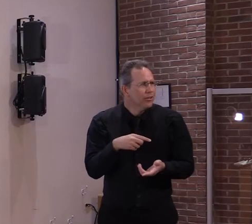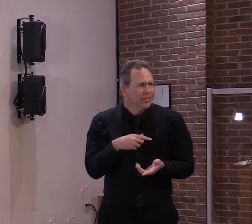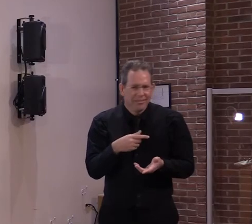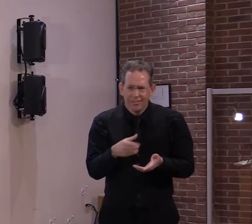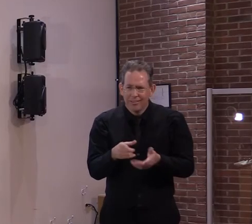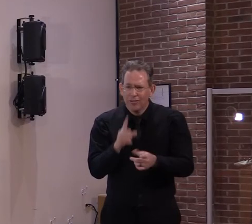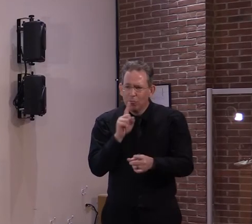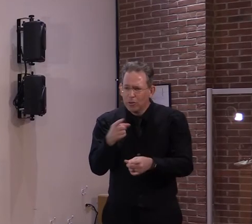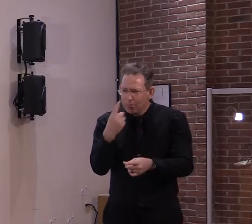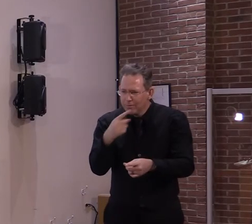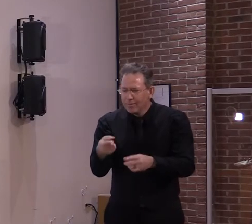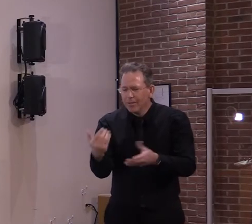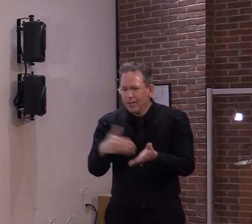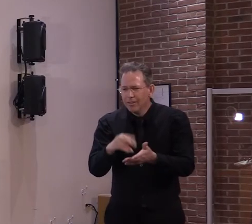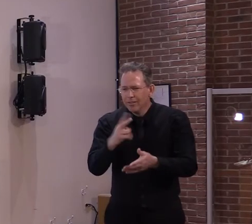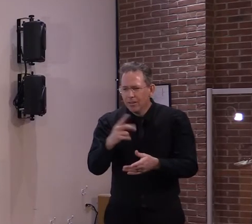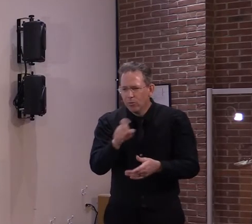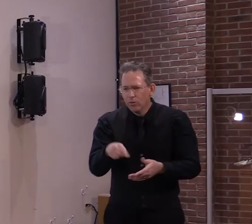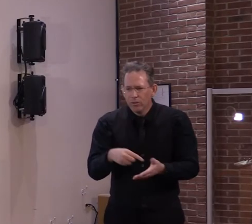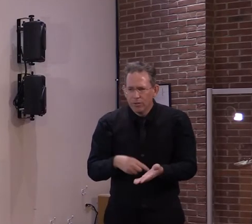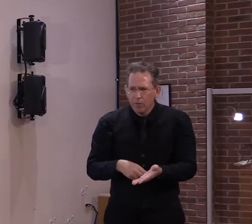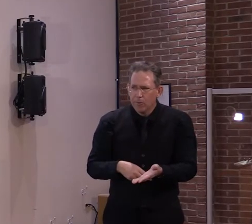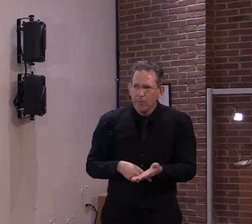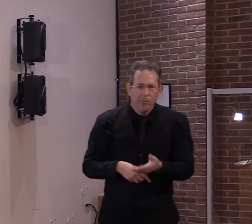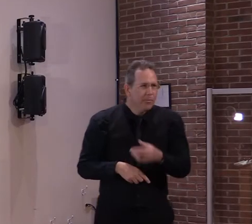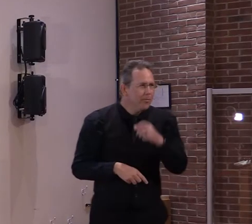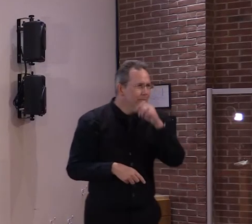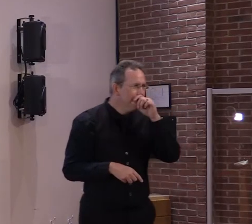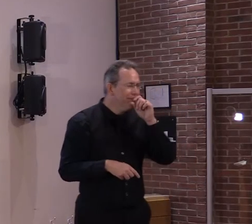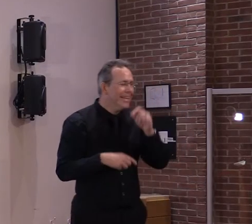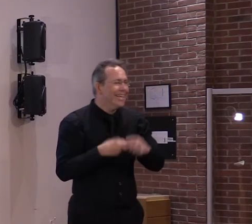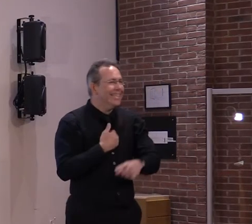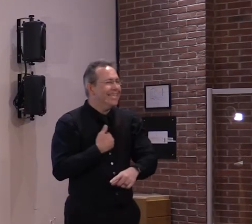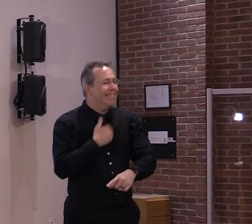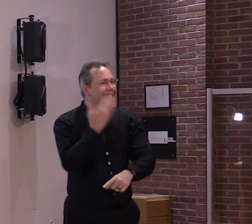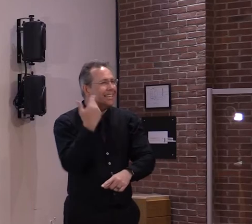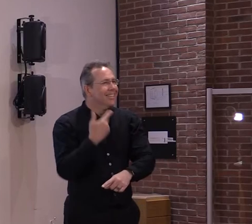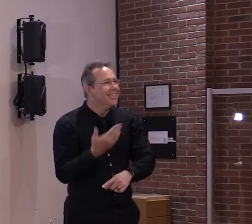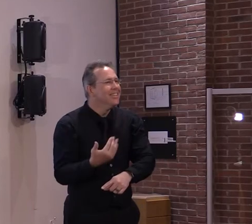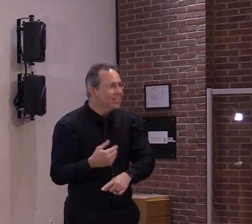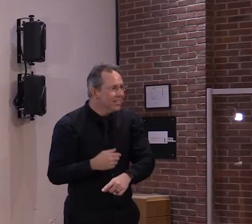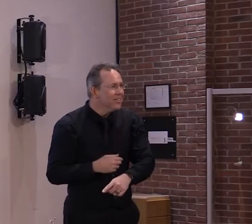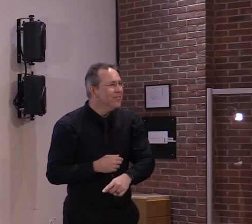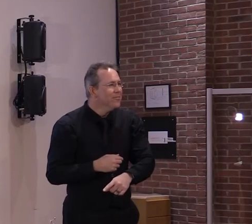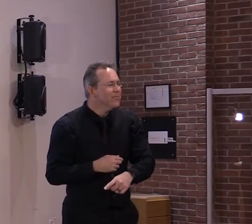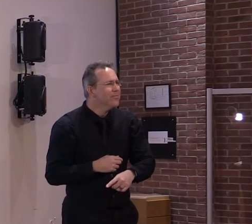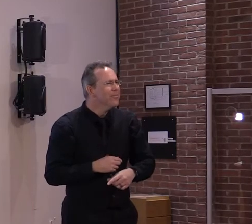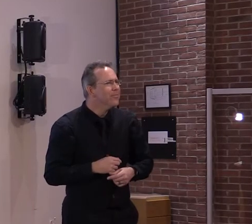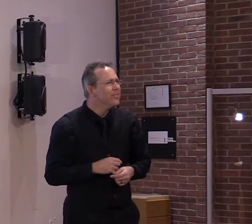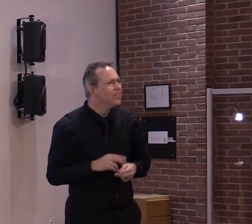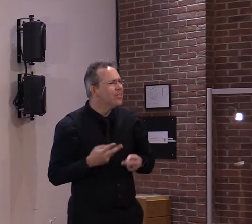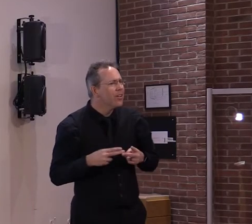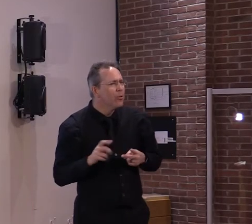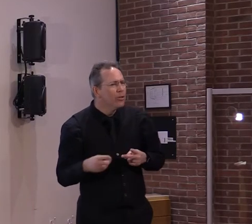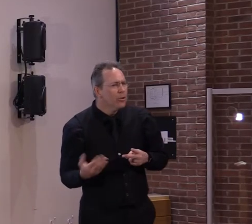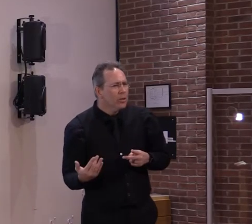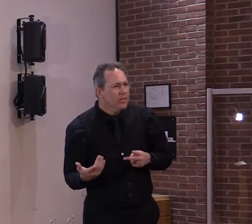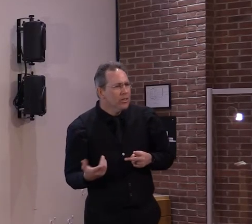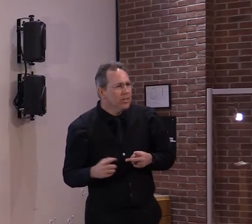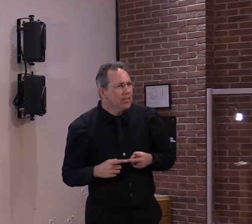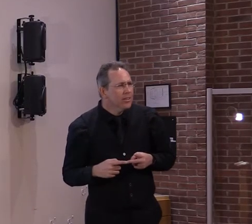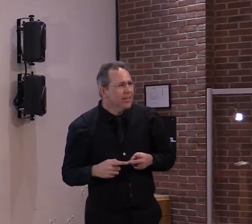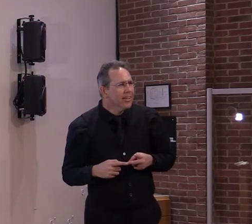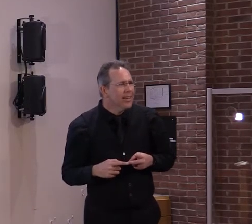Yeah, Dr. Levine, basically the second part of that question is the state doing anything